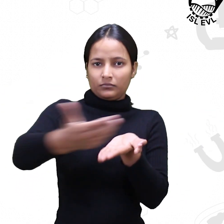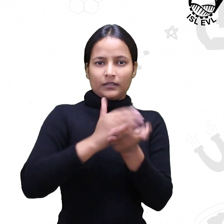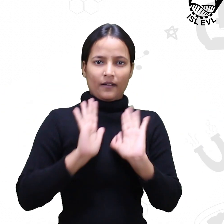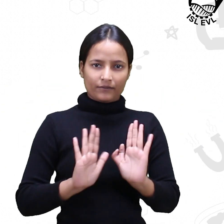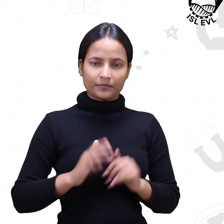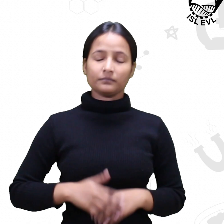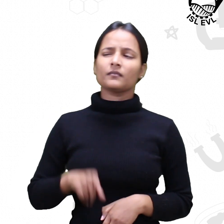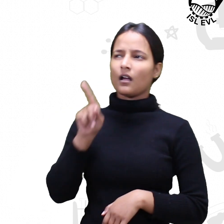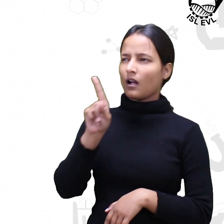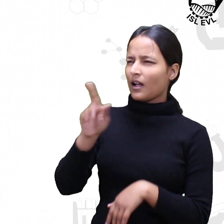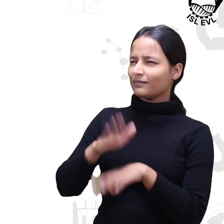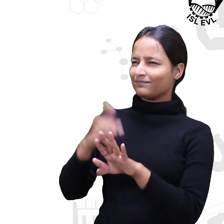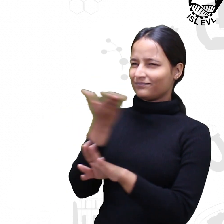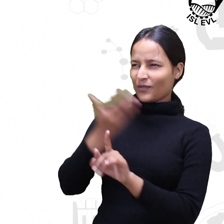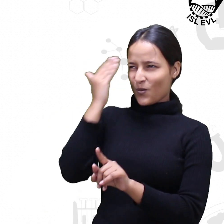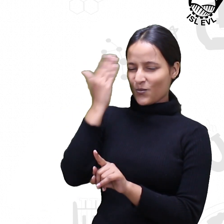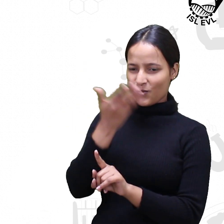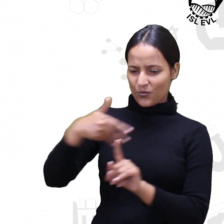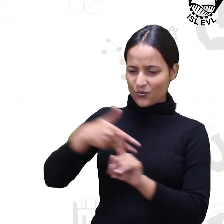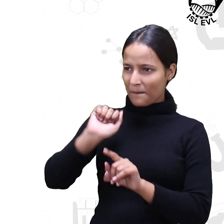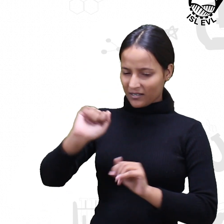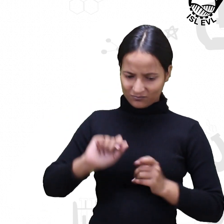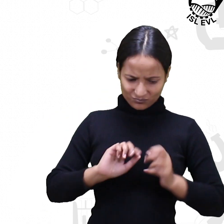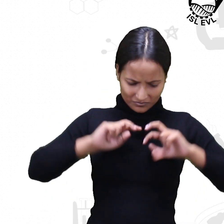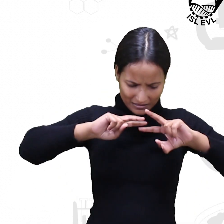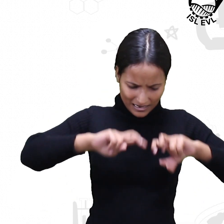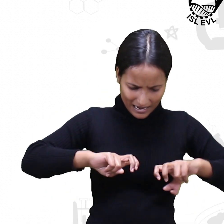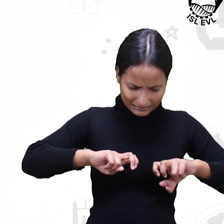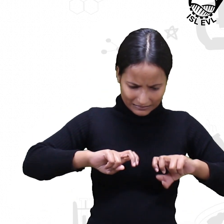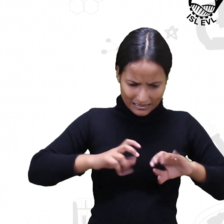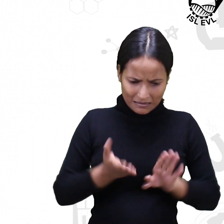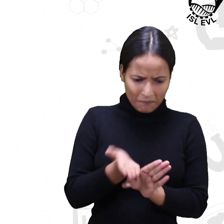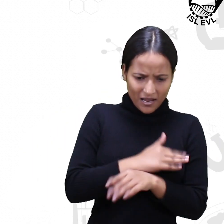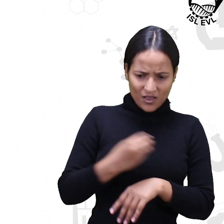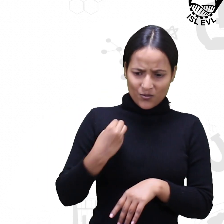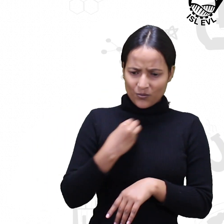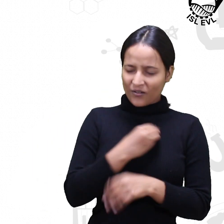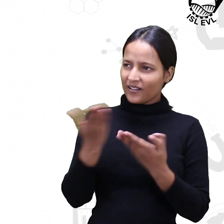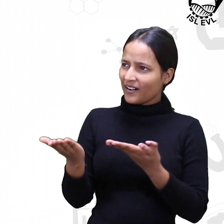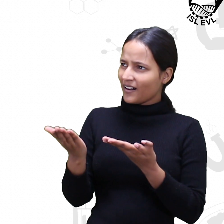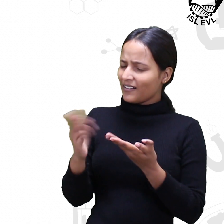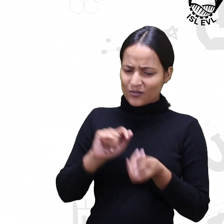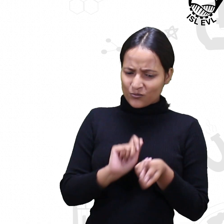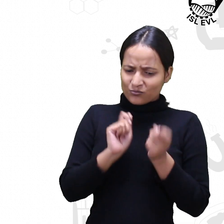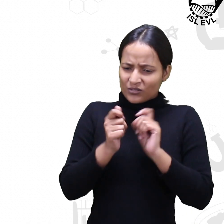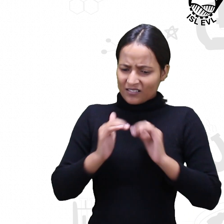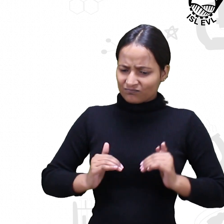right? We also know that you are a clinician come researcher. So how does your unique background help you